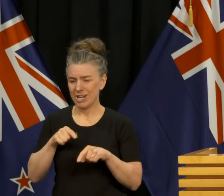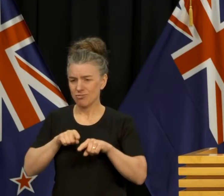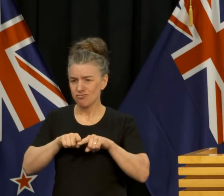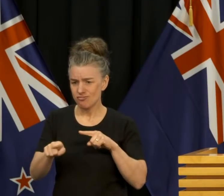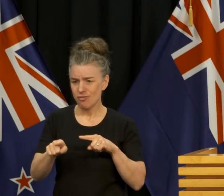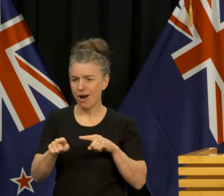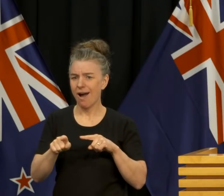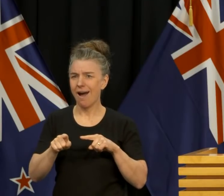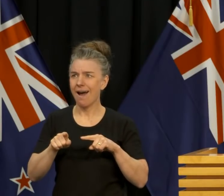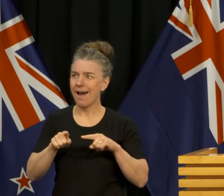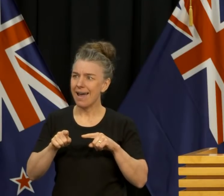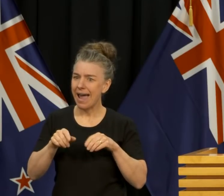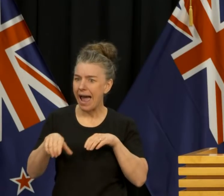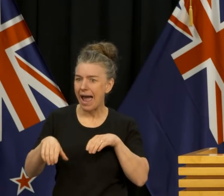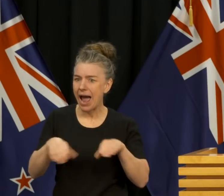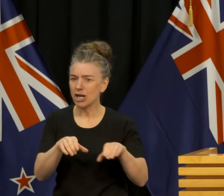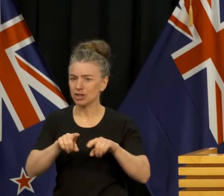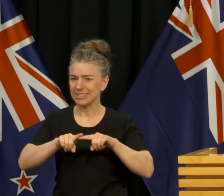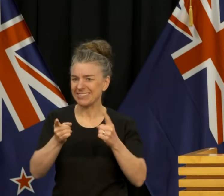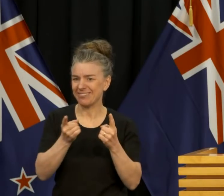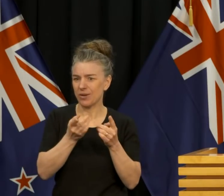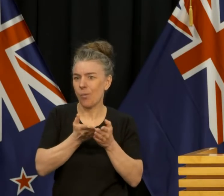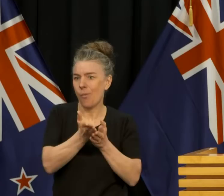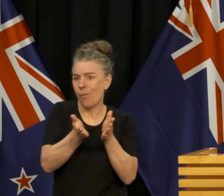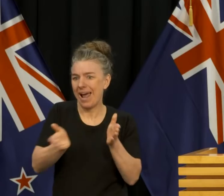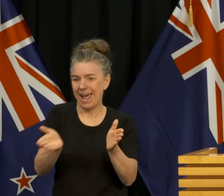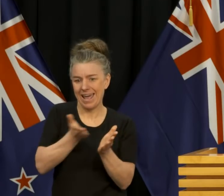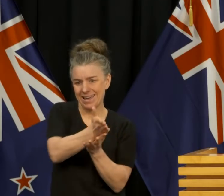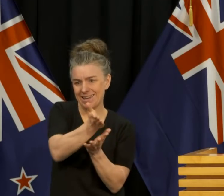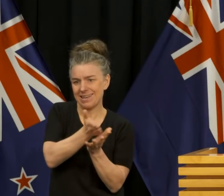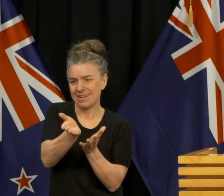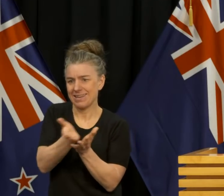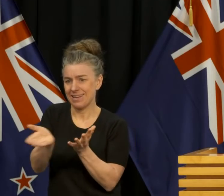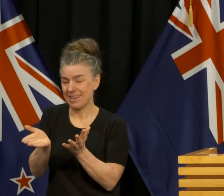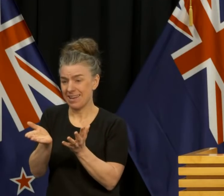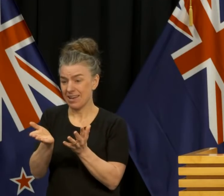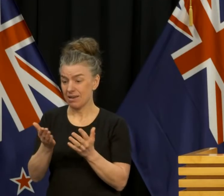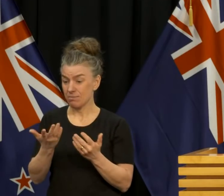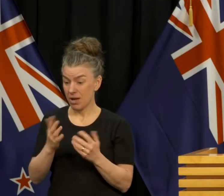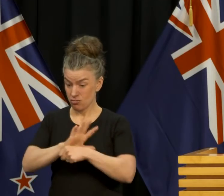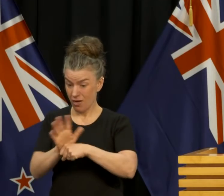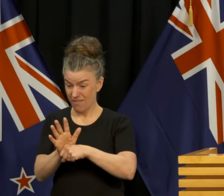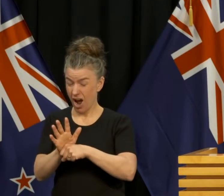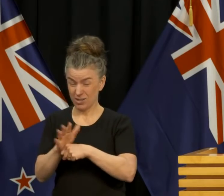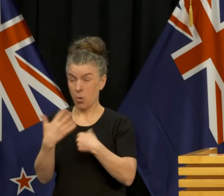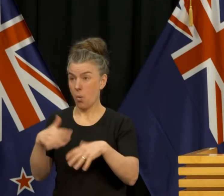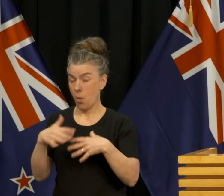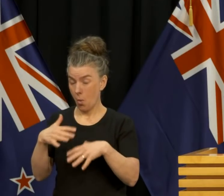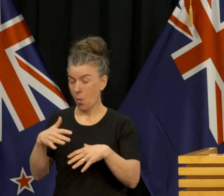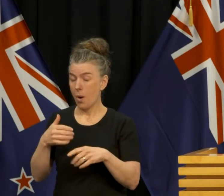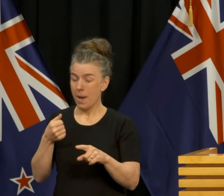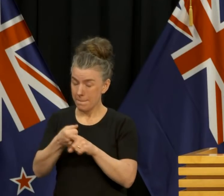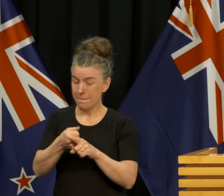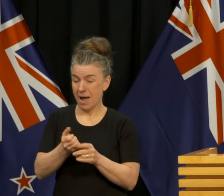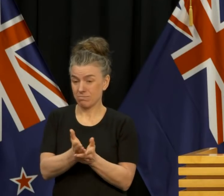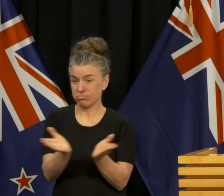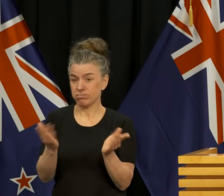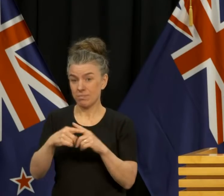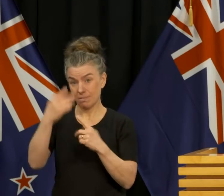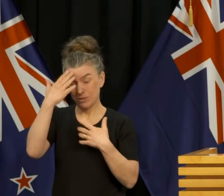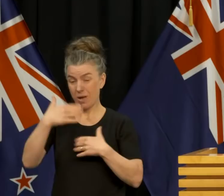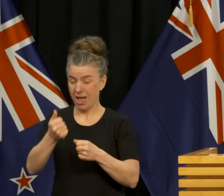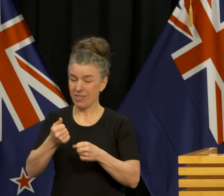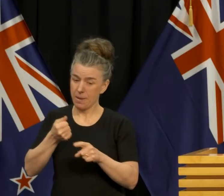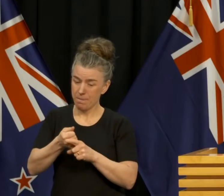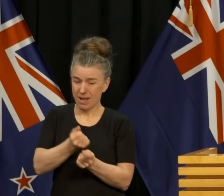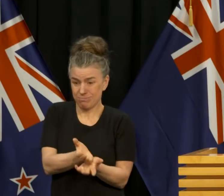as you can imagine. The mental health impacts of COVID-19 are extensive right the way across our economy and our society.